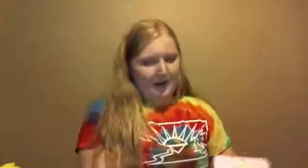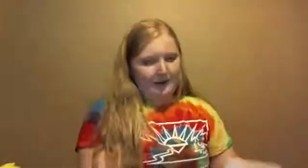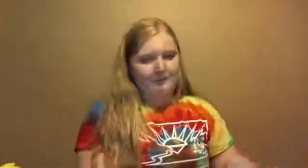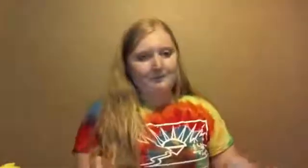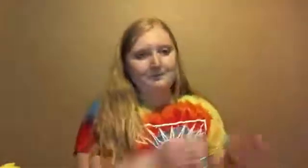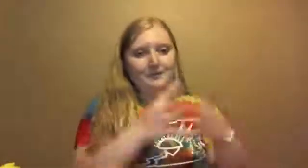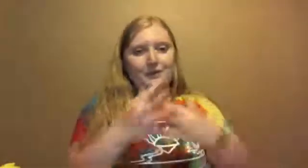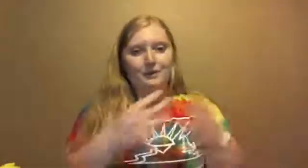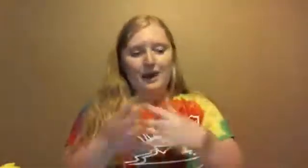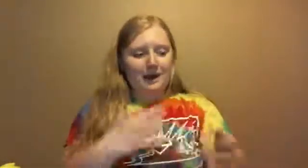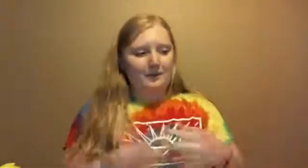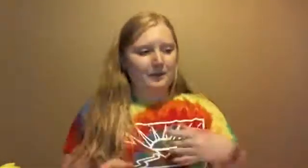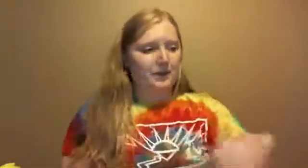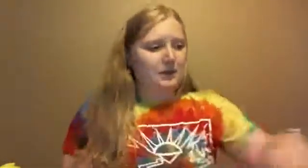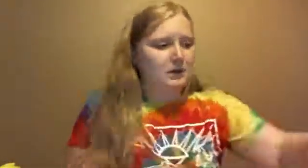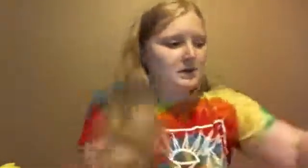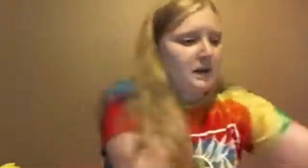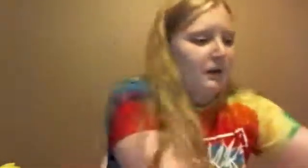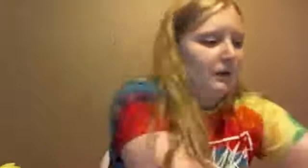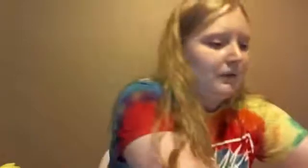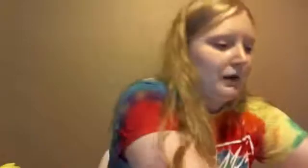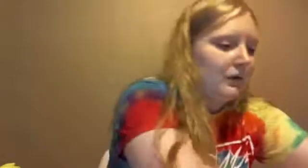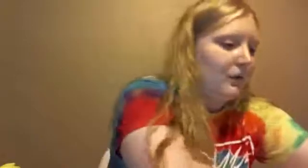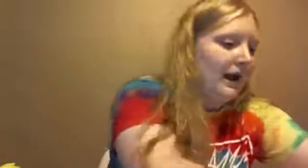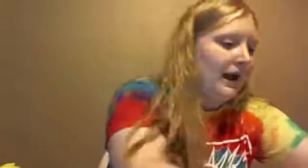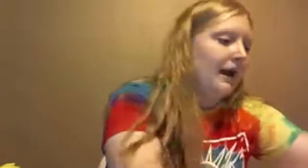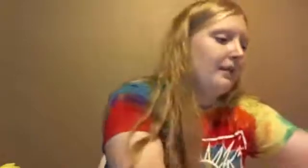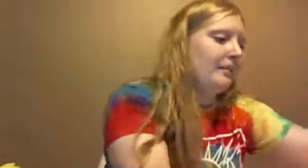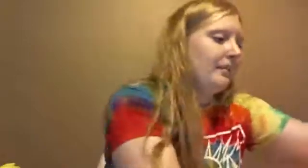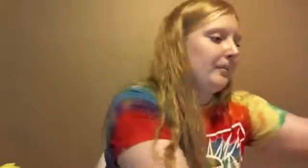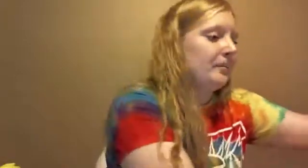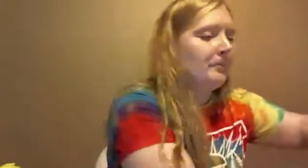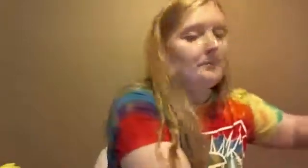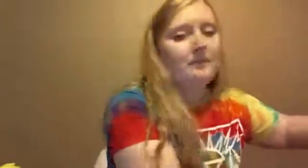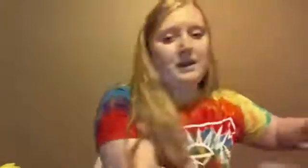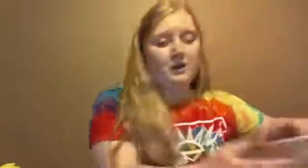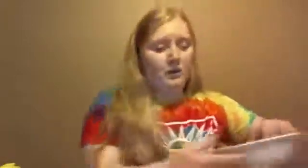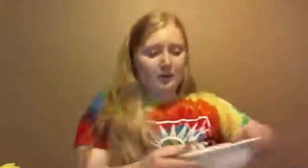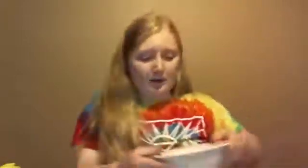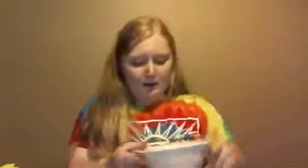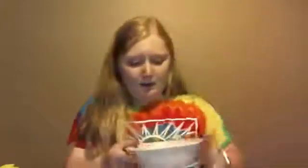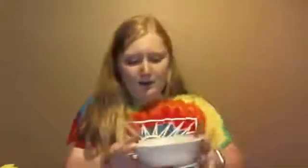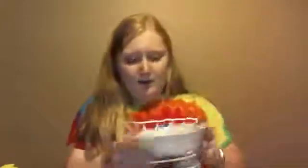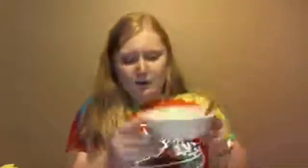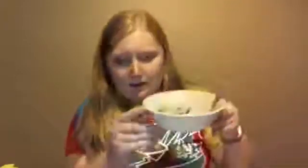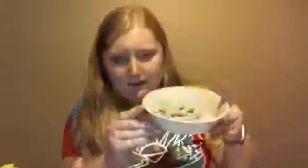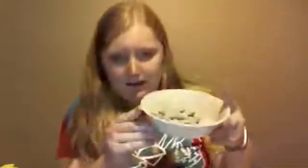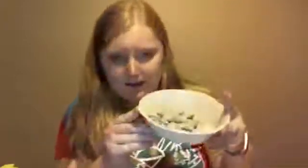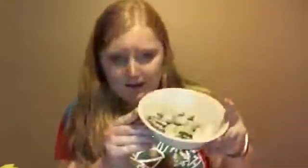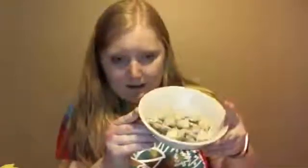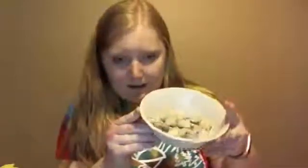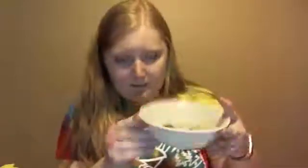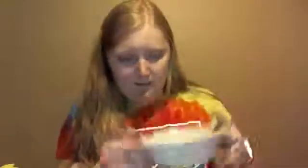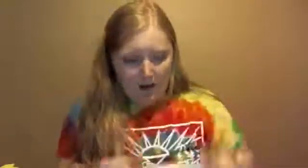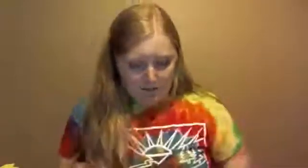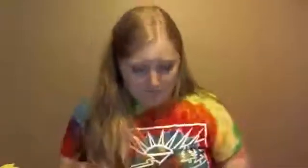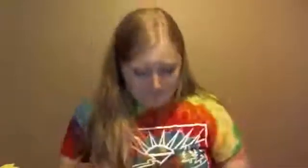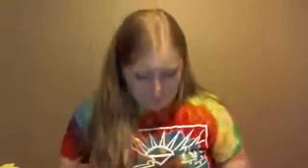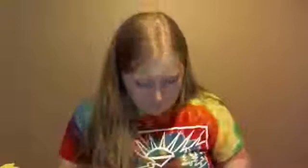gray. Gray. So for gray, me and Corbin went outside and collected some rocks.